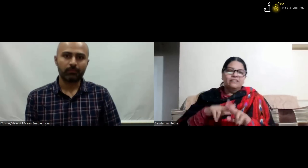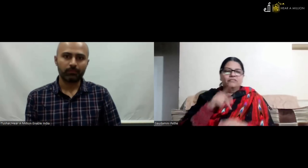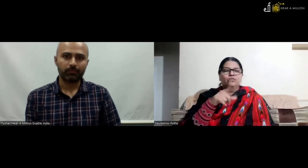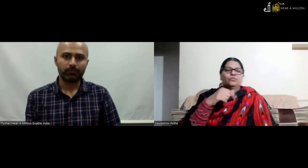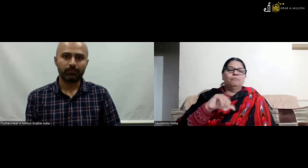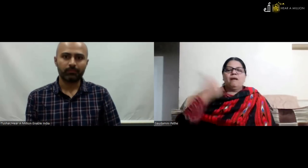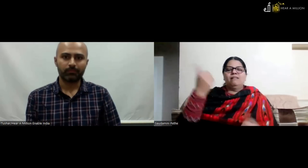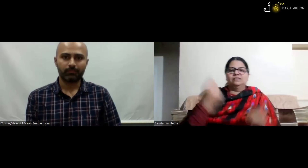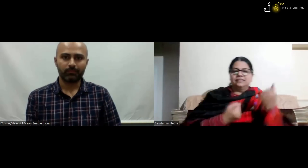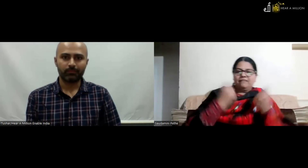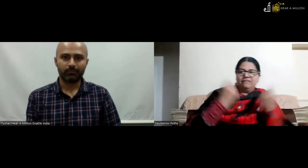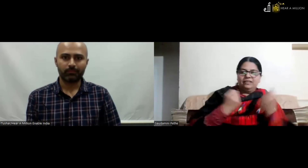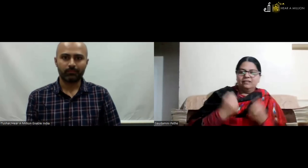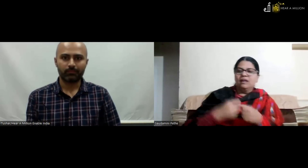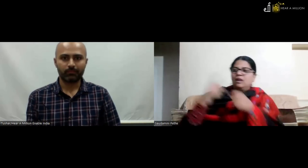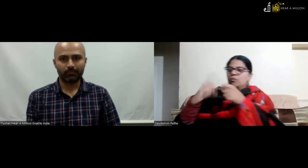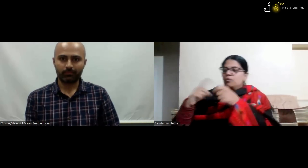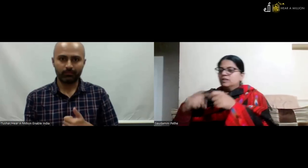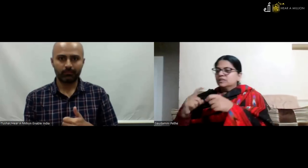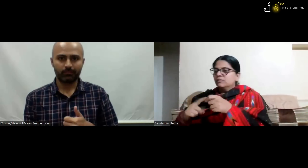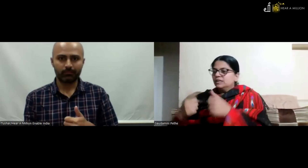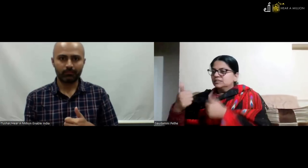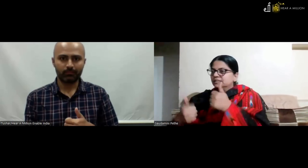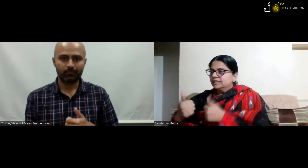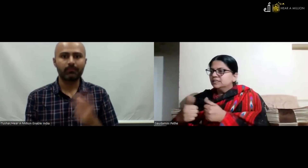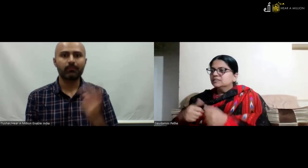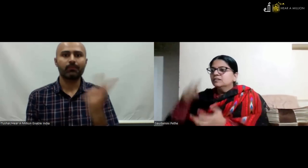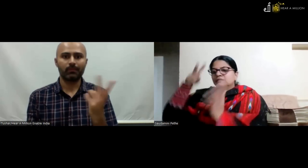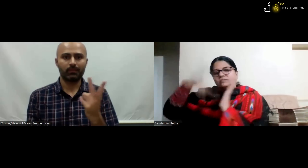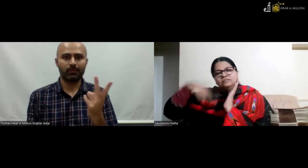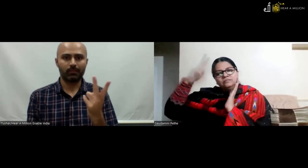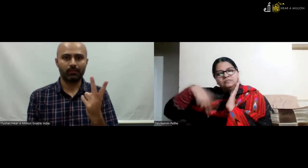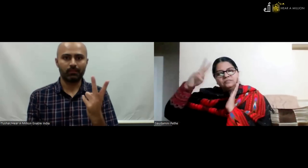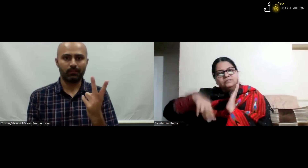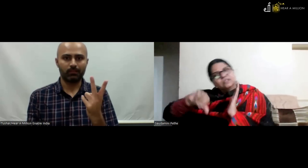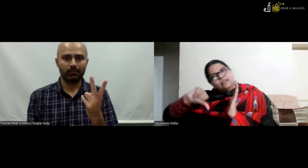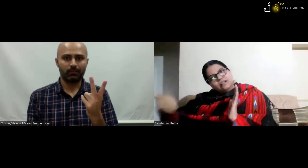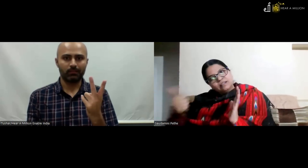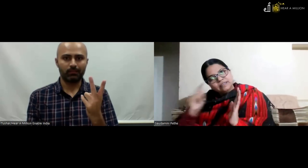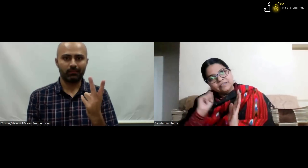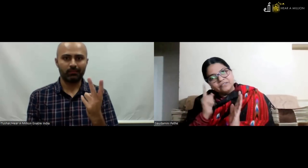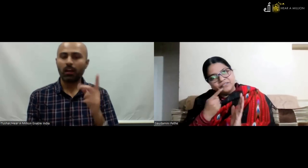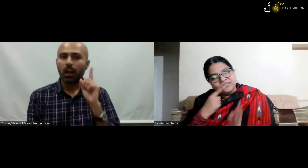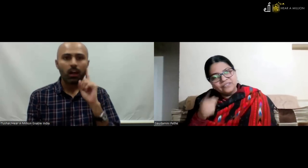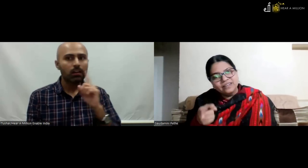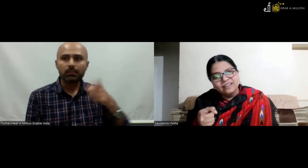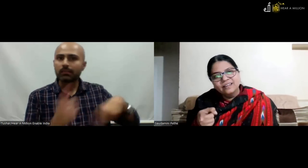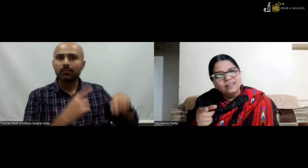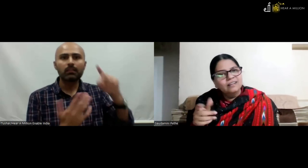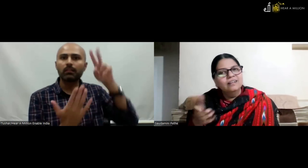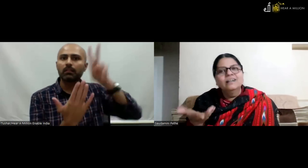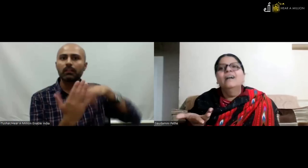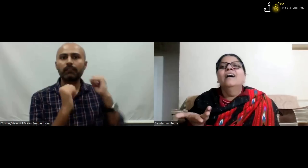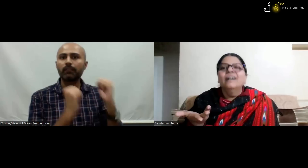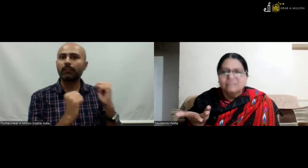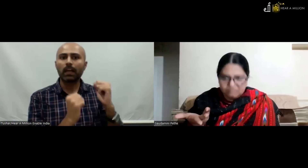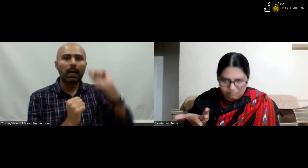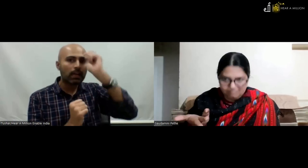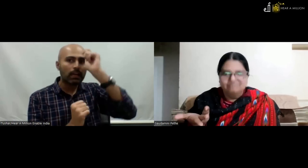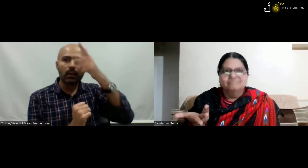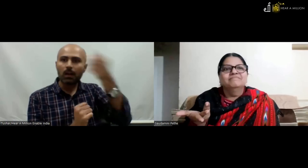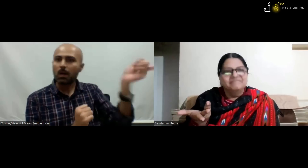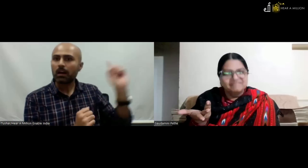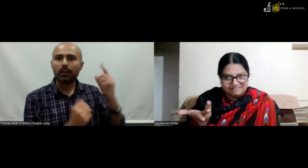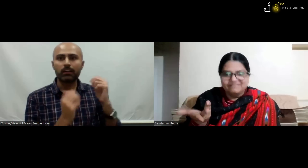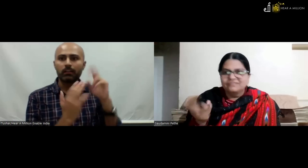correct, right? So if you pass the learning license test and you have read the questions,